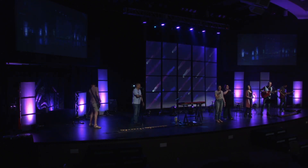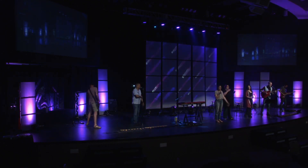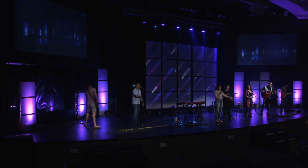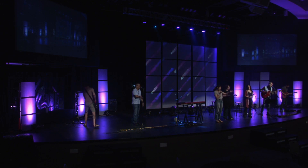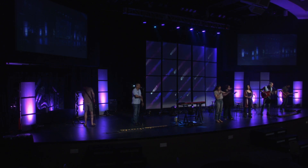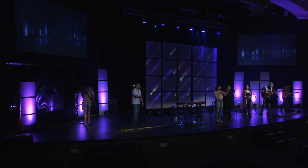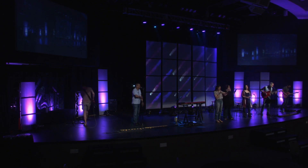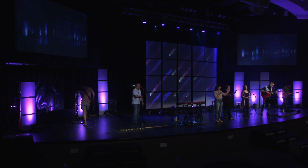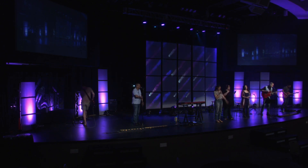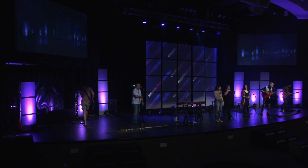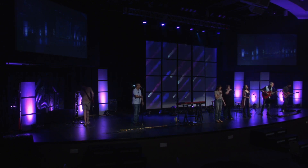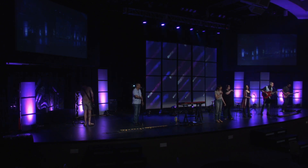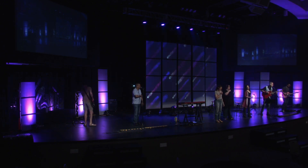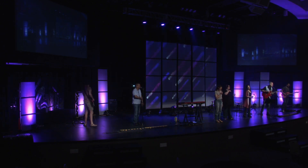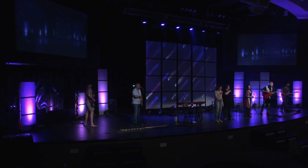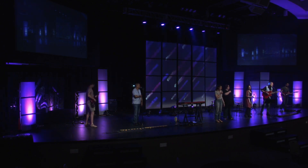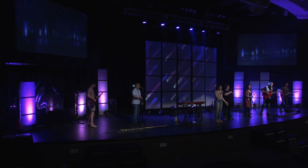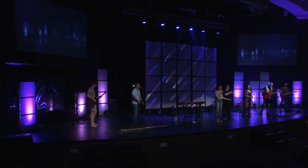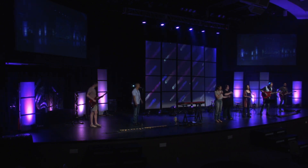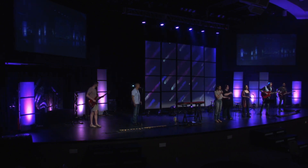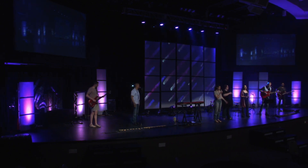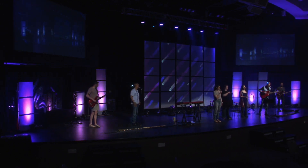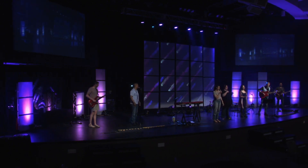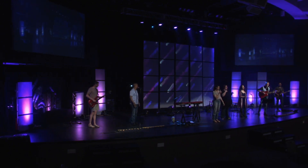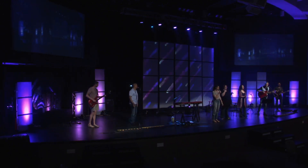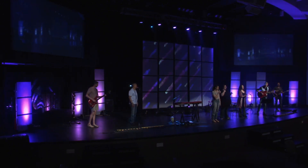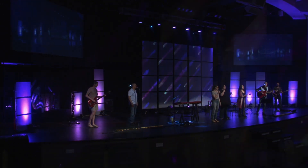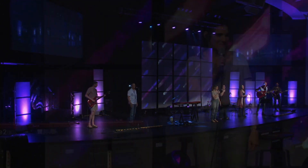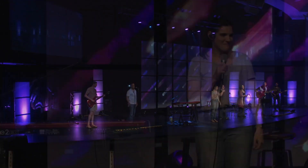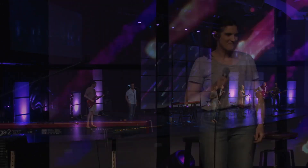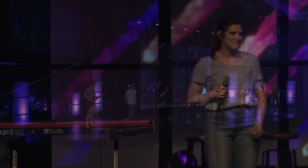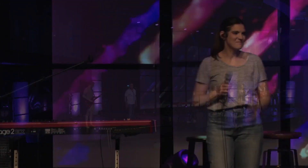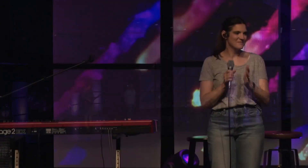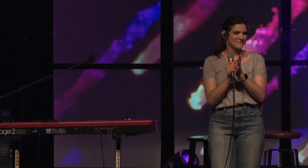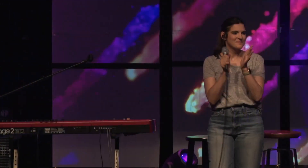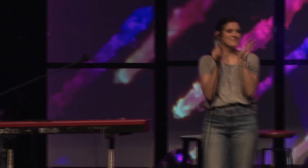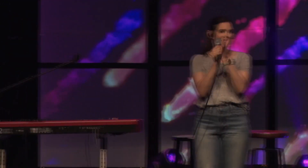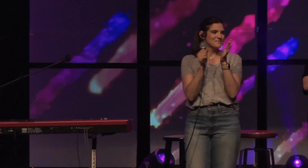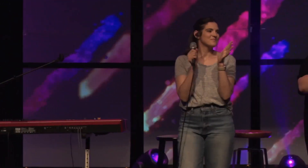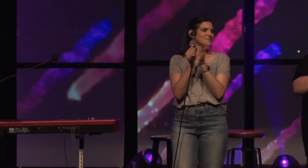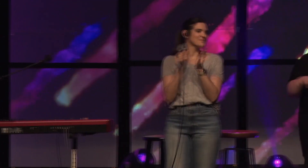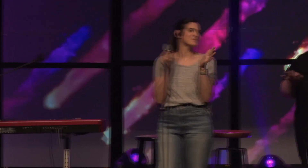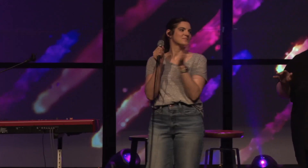stand? Welcome. If you're joining us online, we're going to sing together to start.